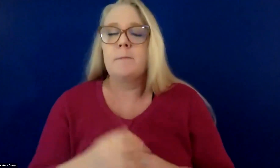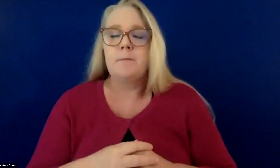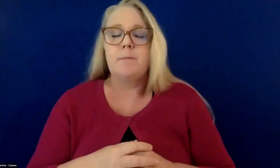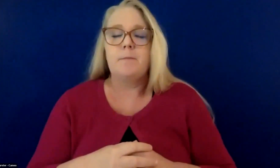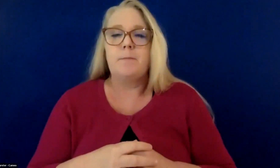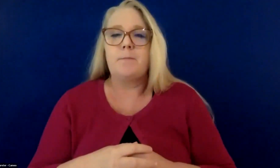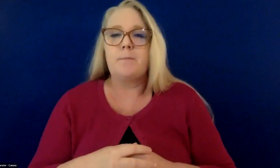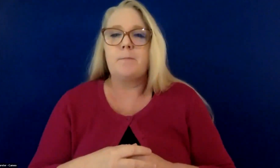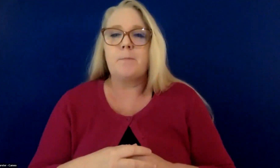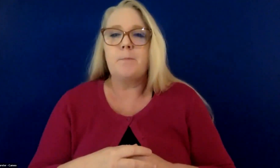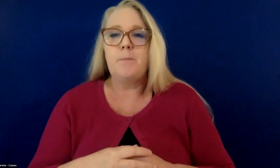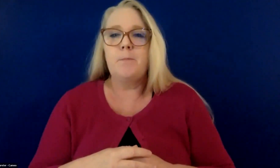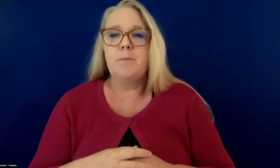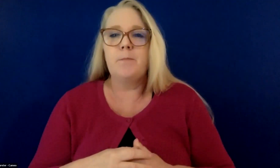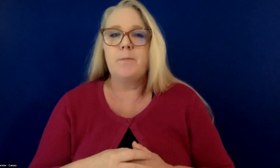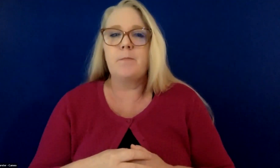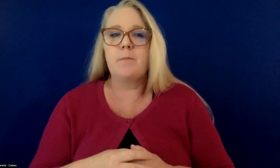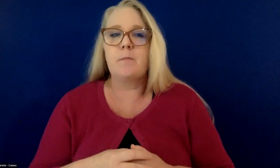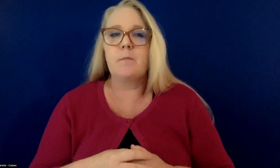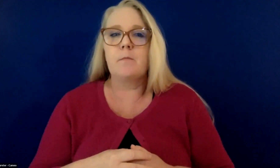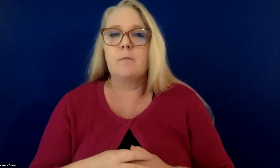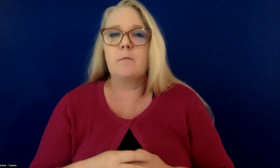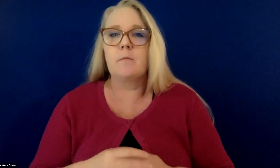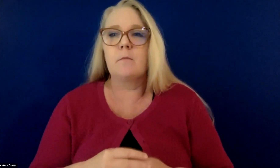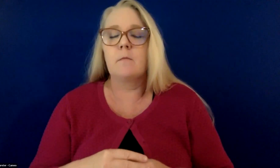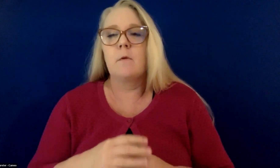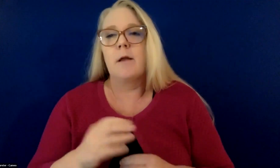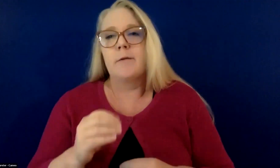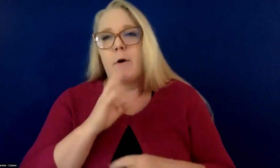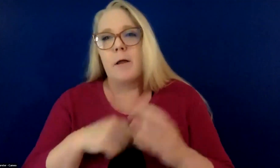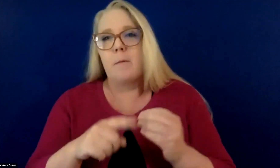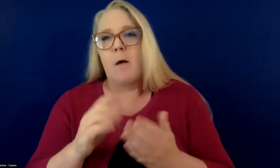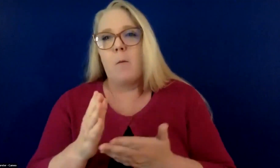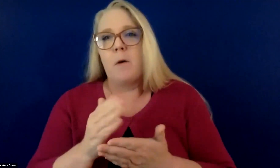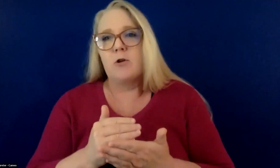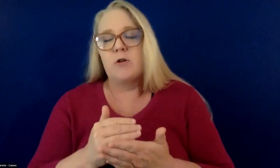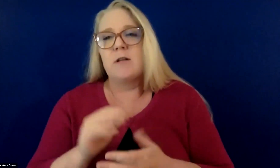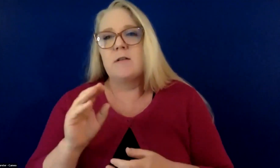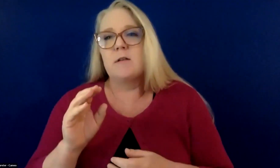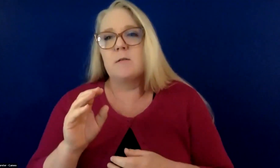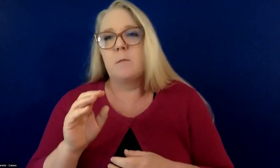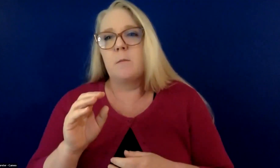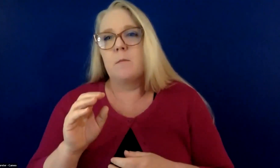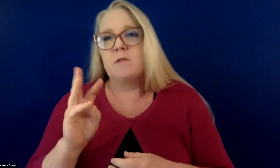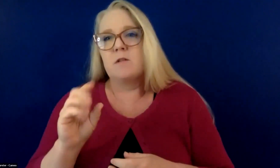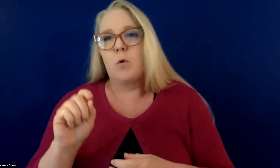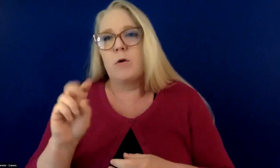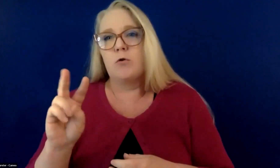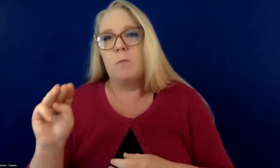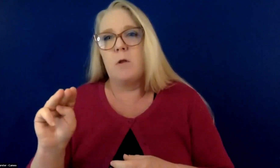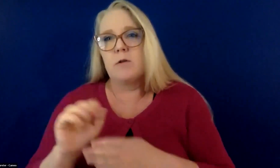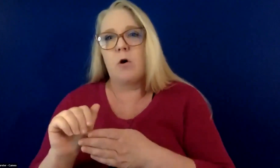the, and to talk about that, and talking about another one of these budget areas here is the $6.2 million to implement